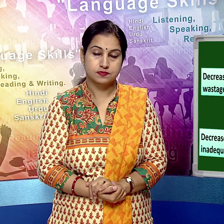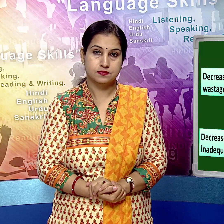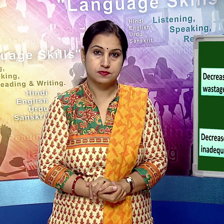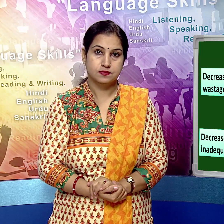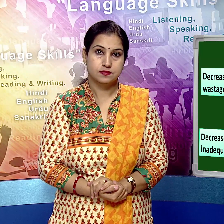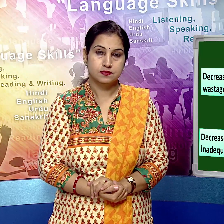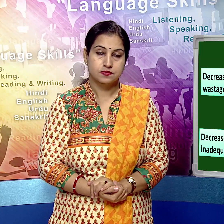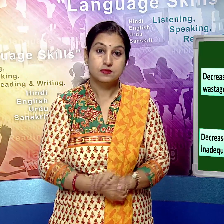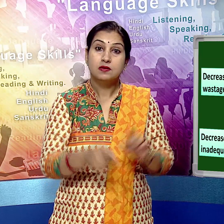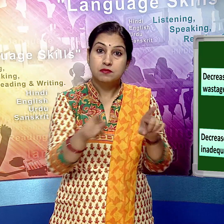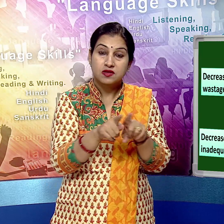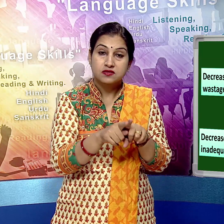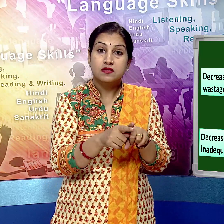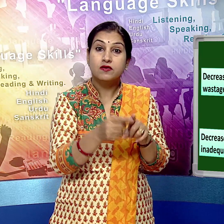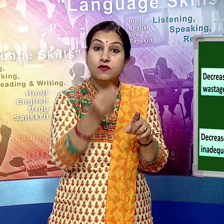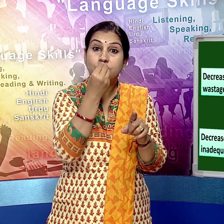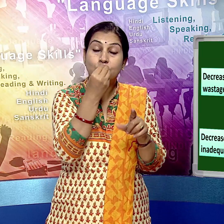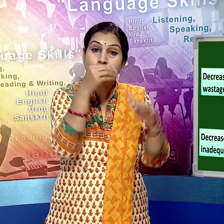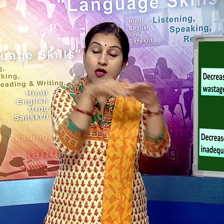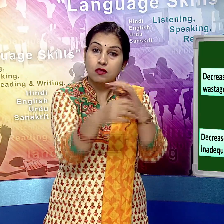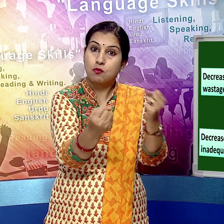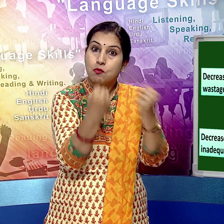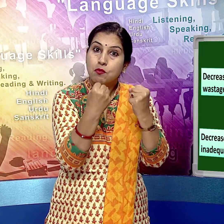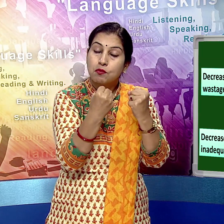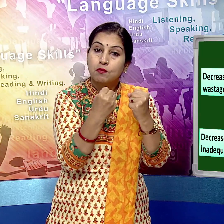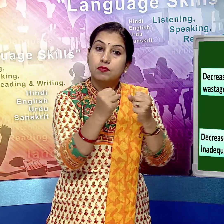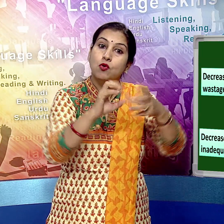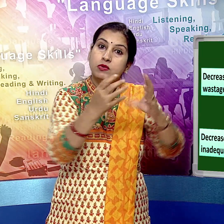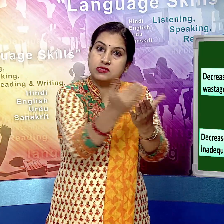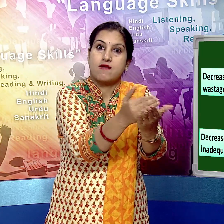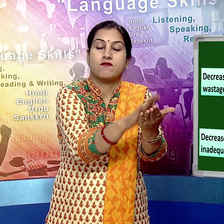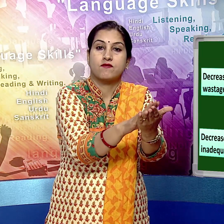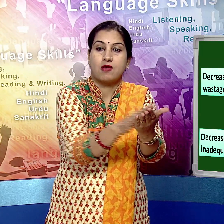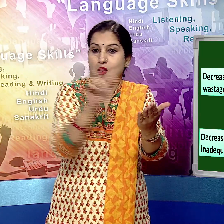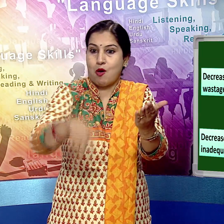It decreases the dietary inadequacies.